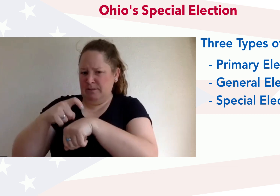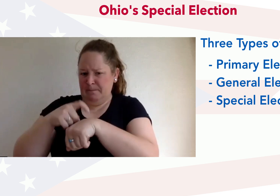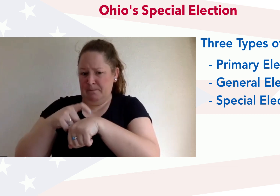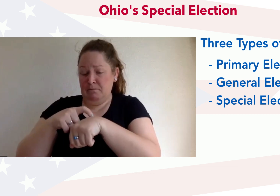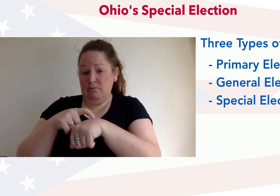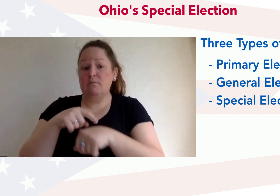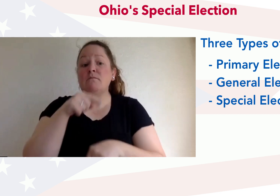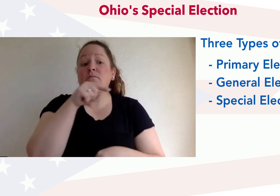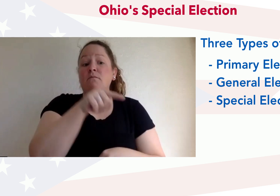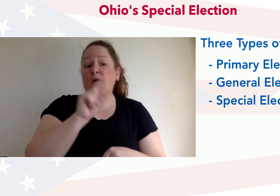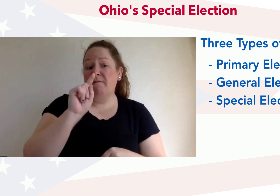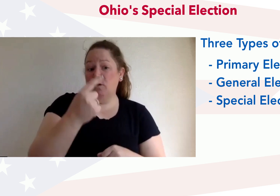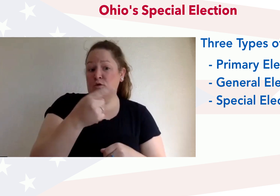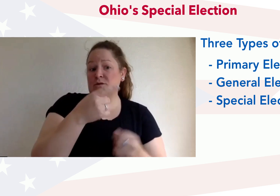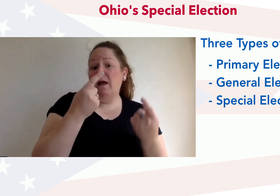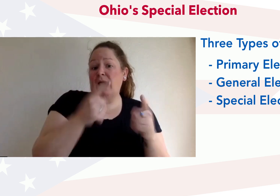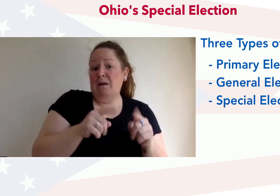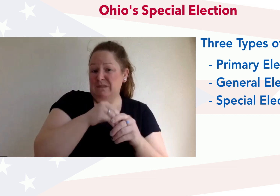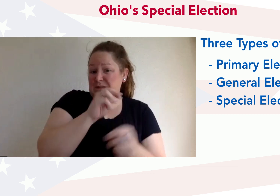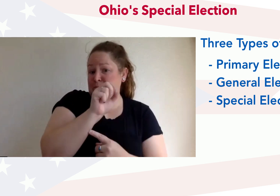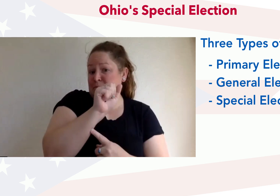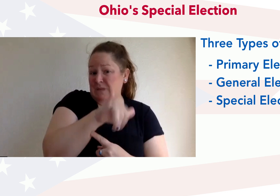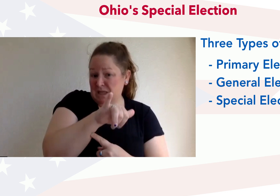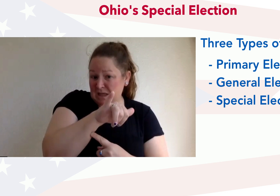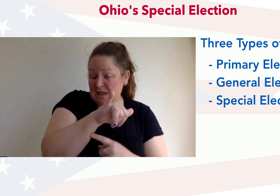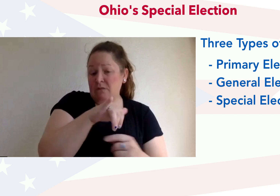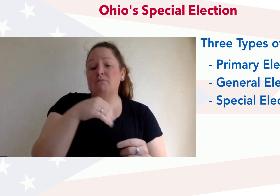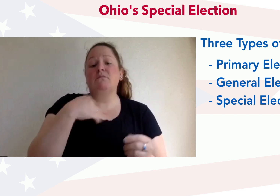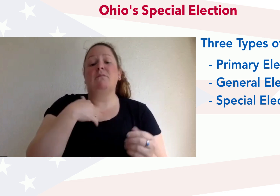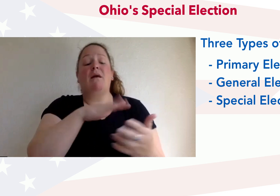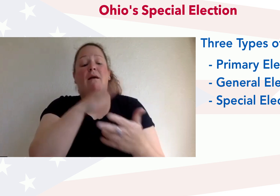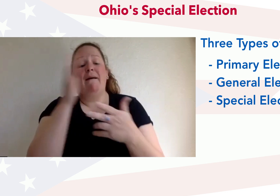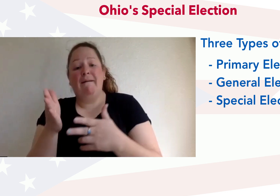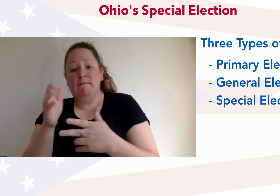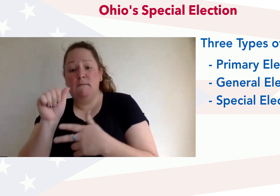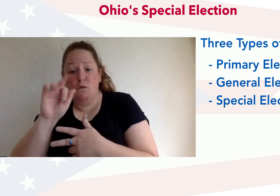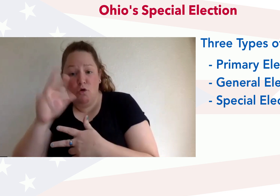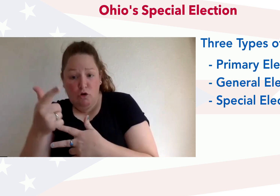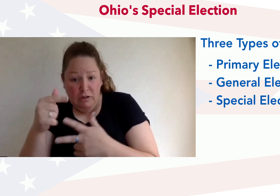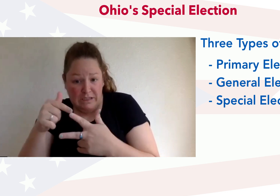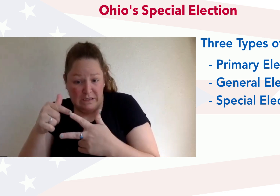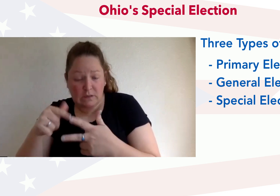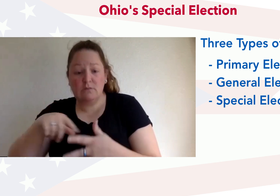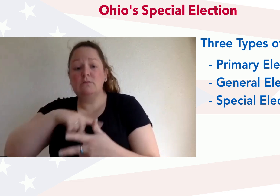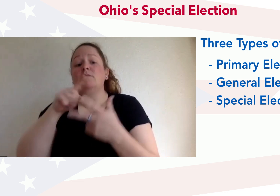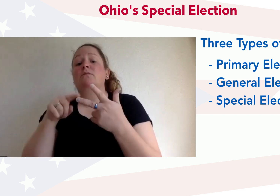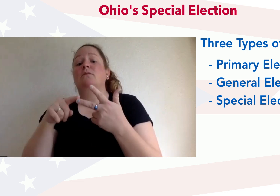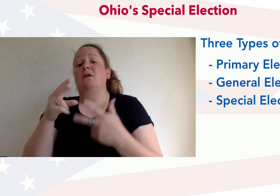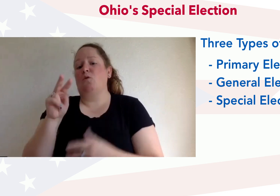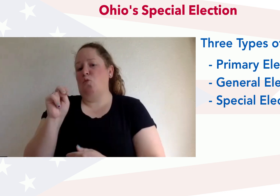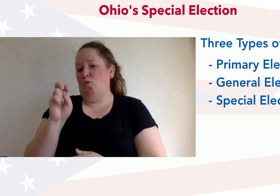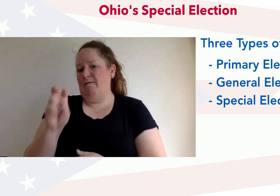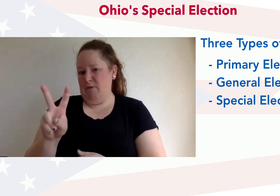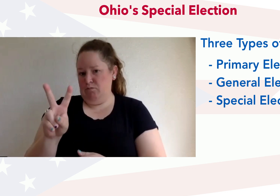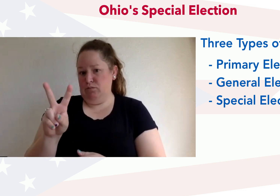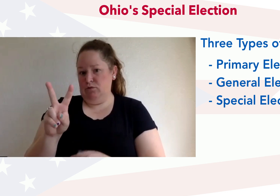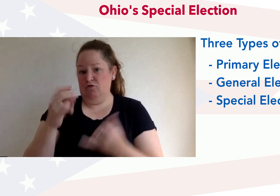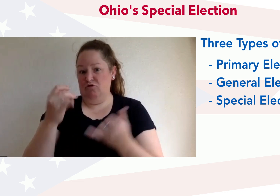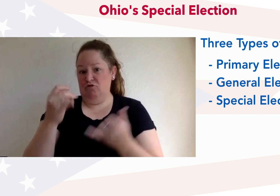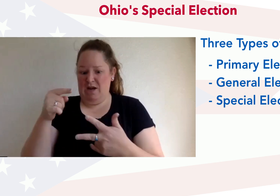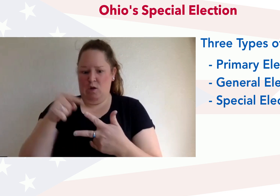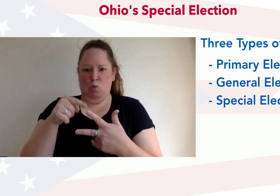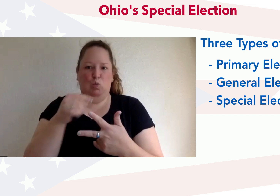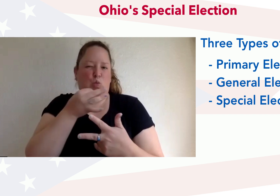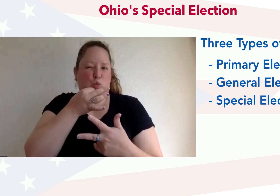Those can happen at different times. The first one happens in May, August,